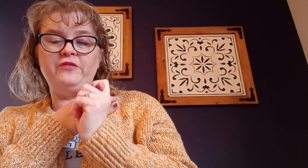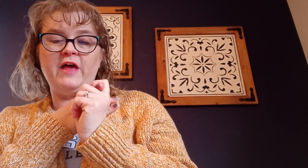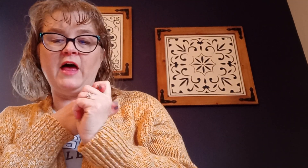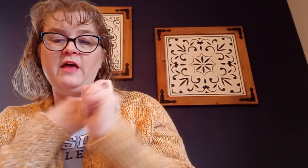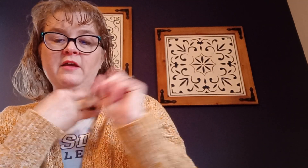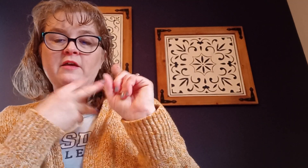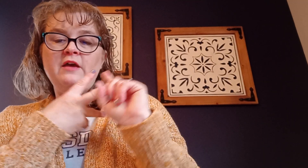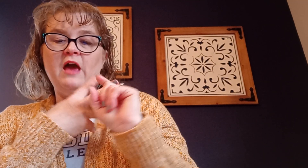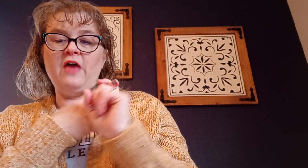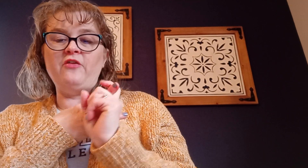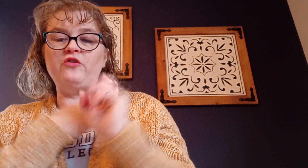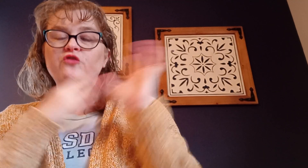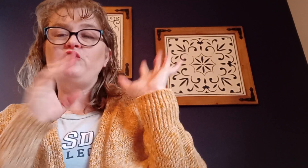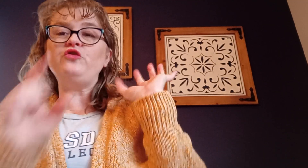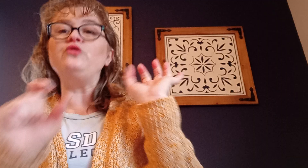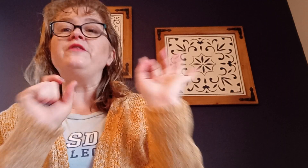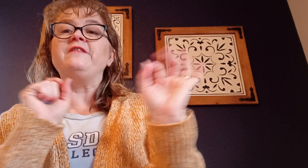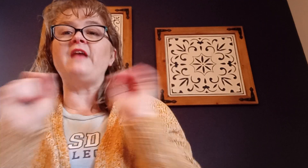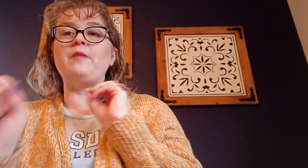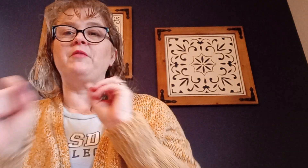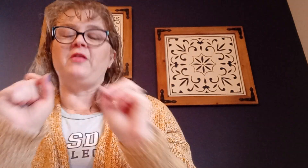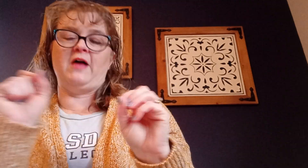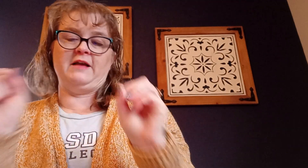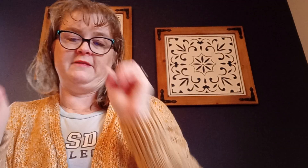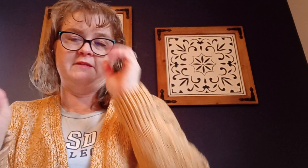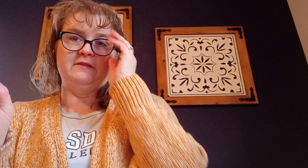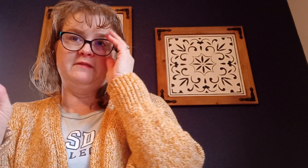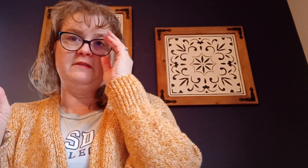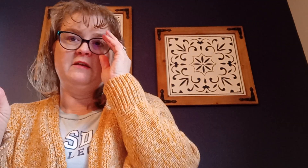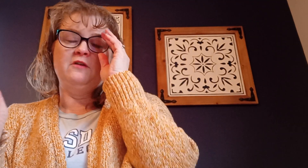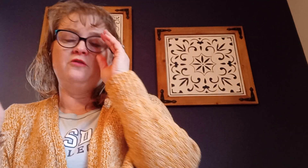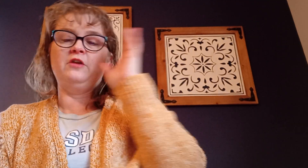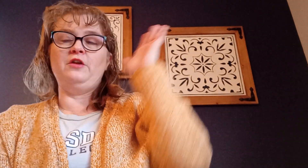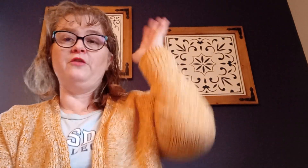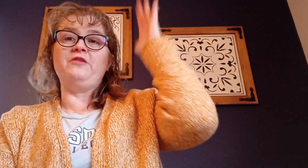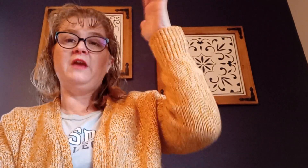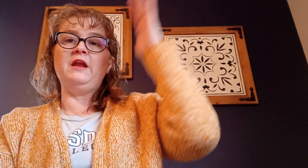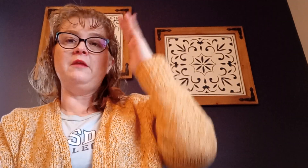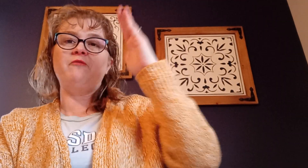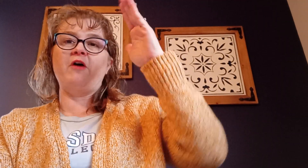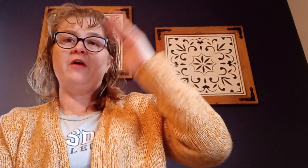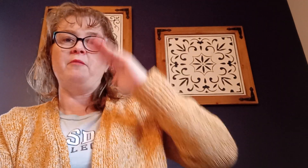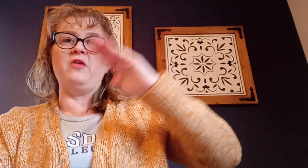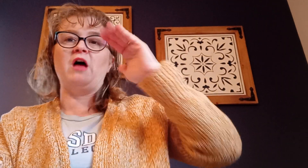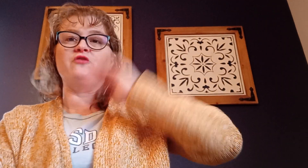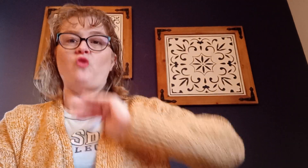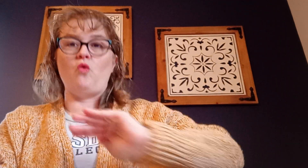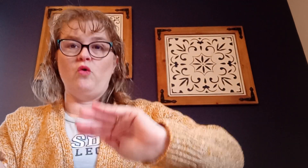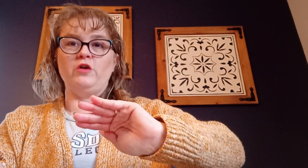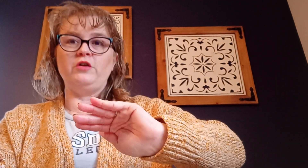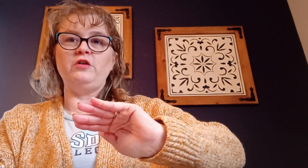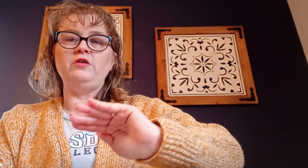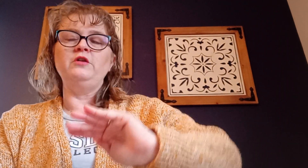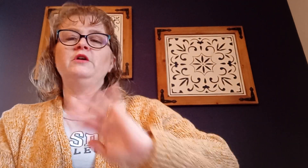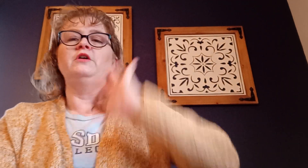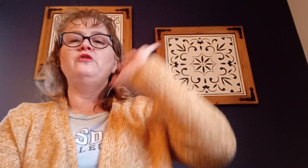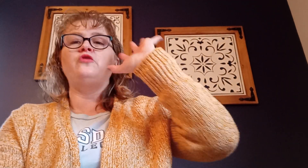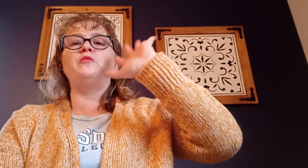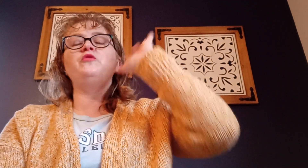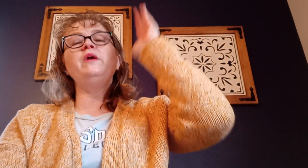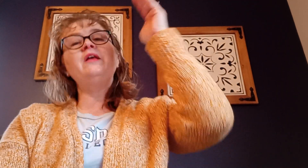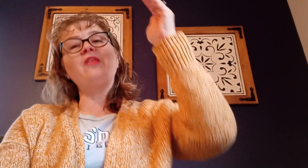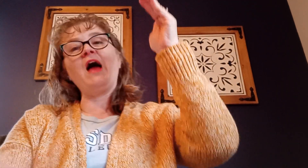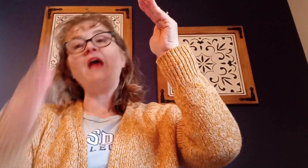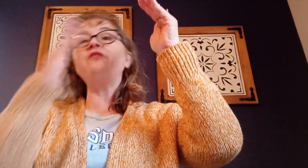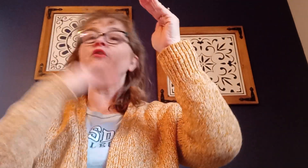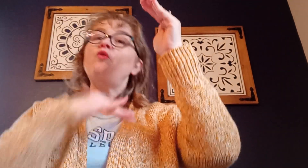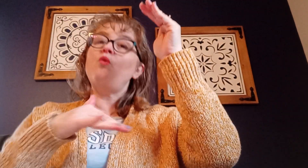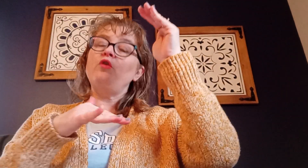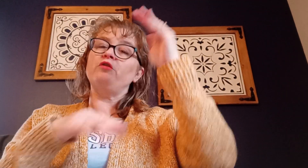Anthosa, and then there's two subclasses. So it's kingdom, phylum, class, order. So between class and order,